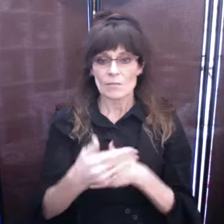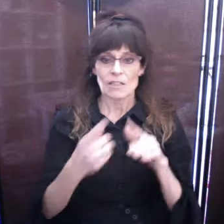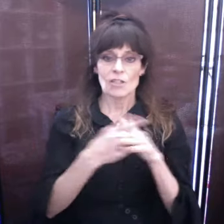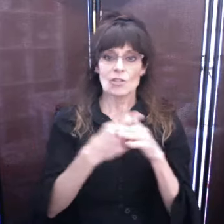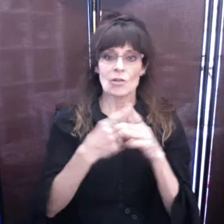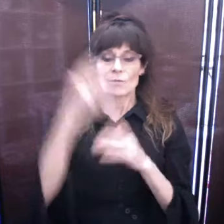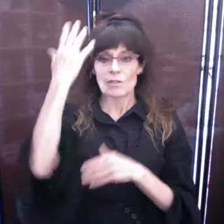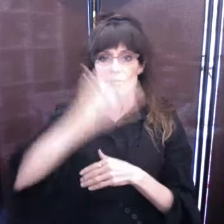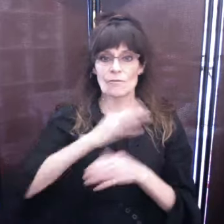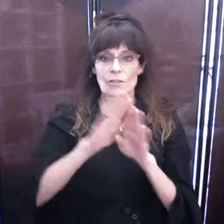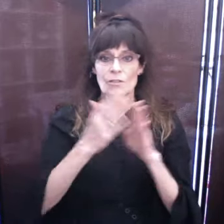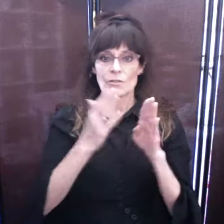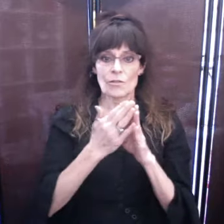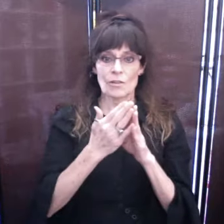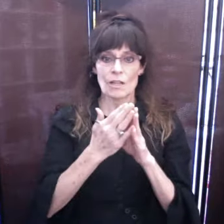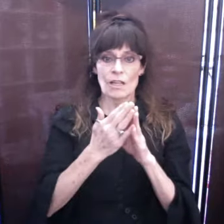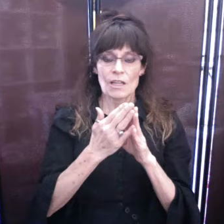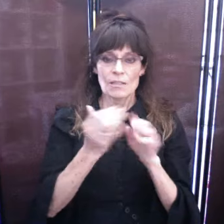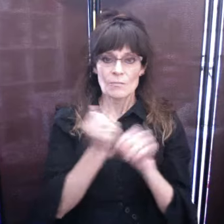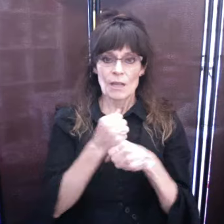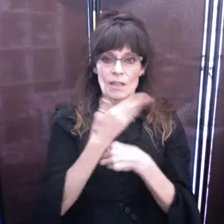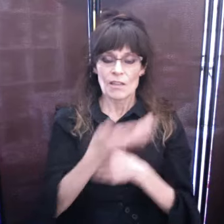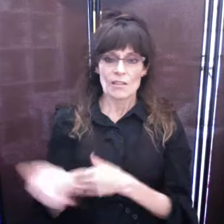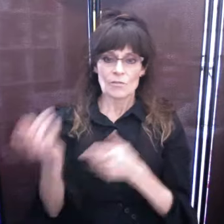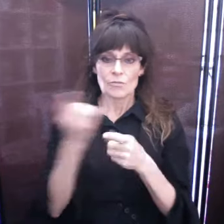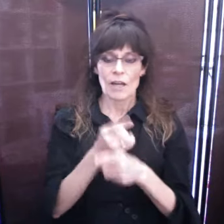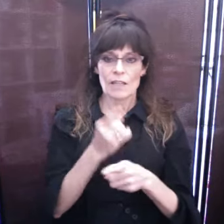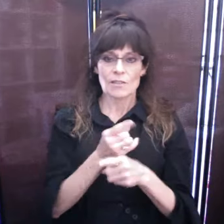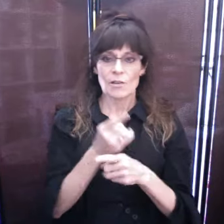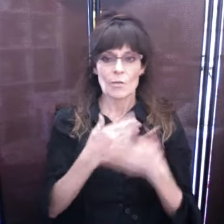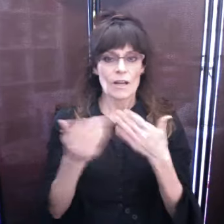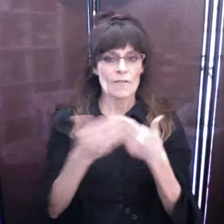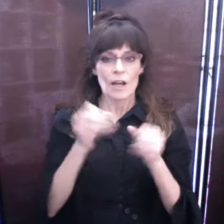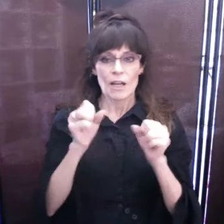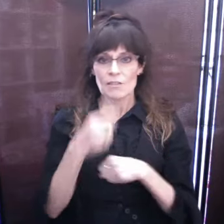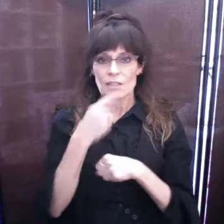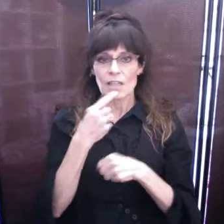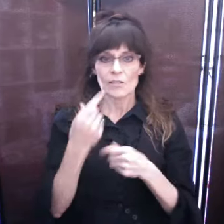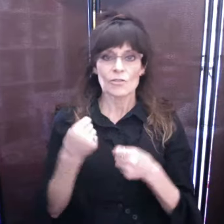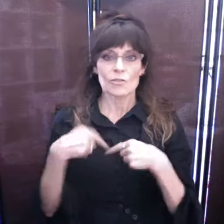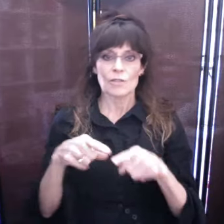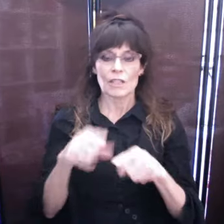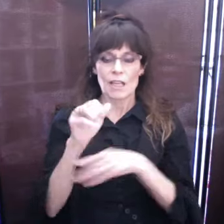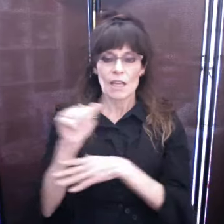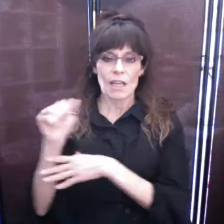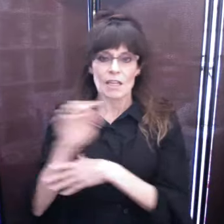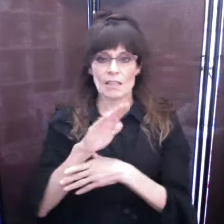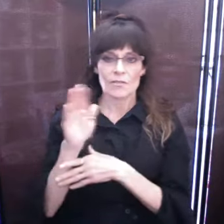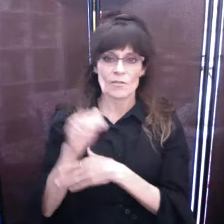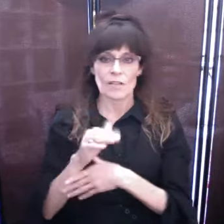doorstep looking how to make things right. And everything I could be, say, and do in Alcoholics Anonymous, there's nothing I'd rather be than that. I'm Jeff.